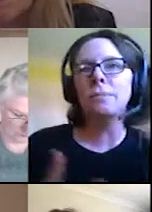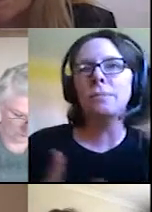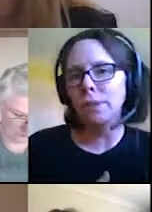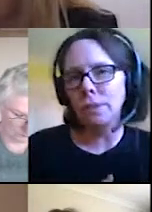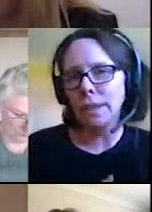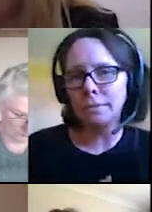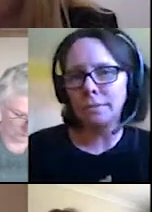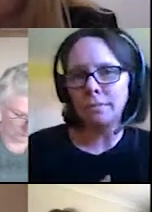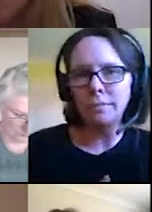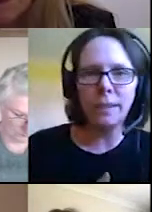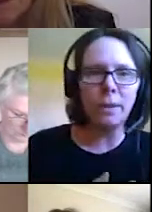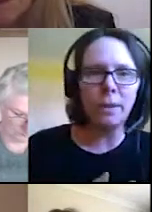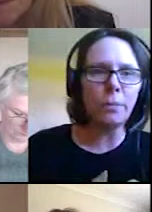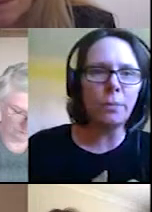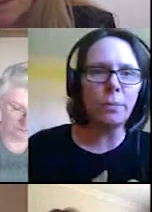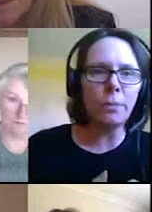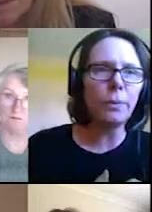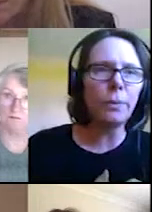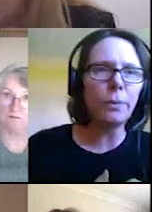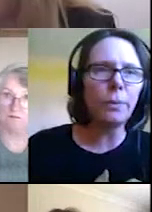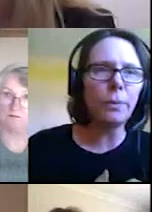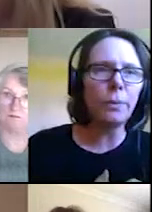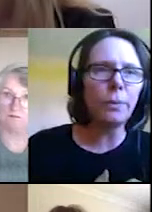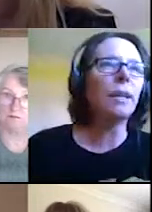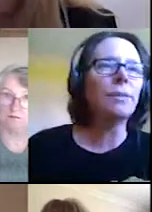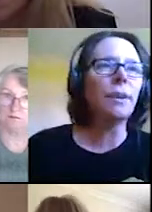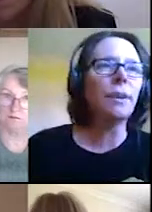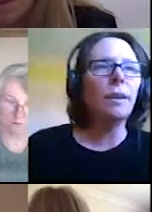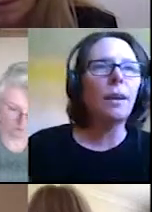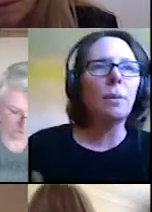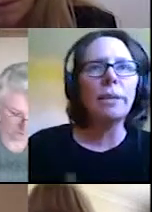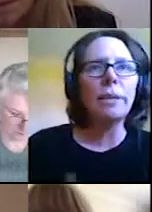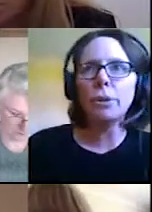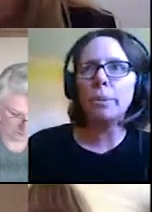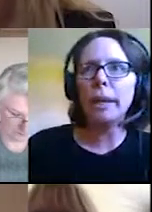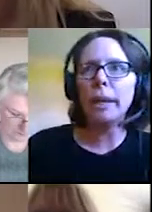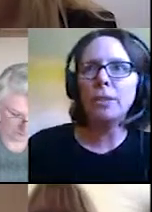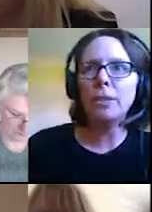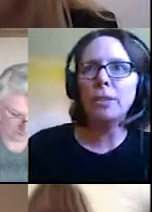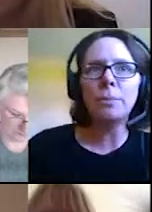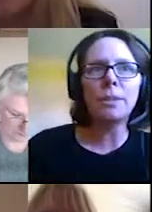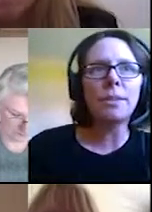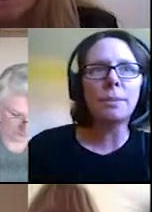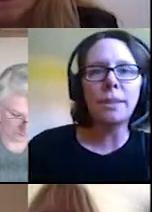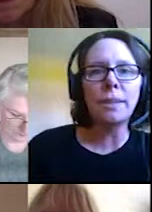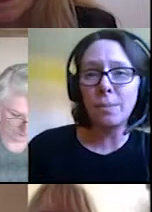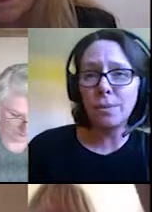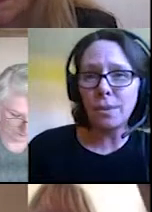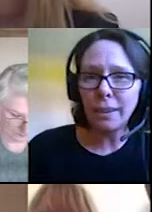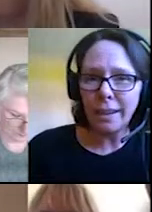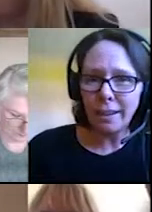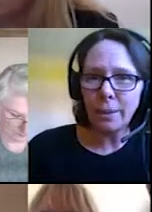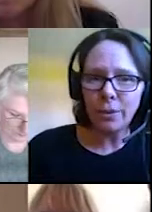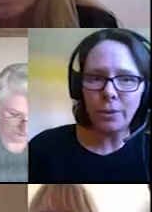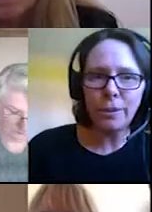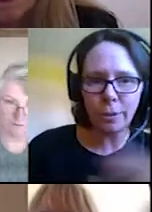is taken with acknowledgement from the keyword sign basic workshop package, just as some of the examples that